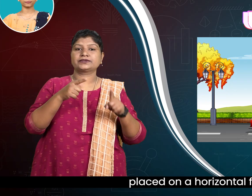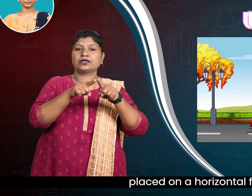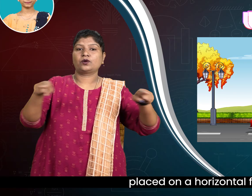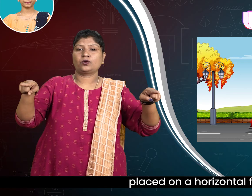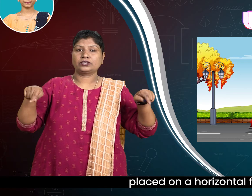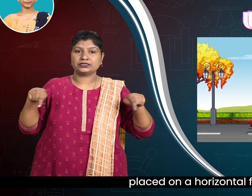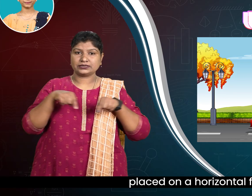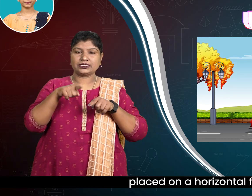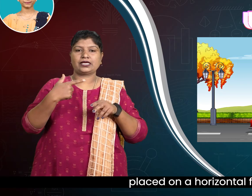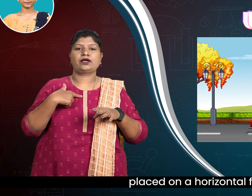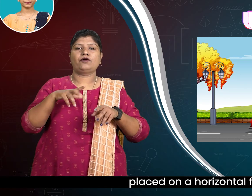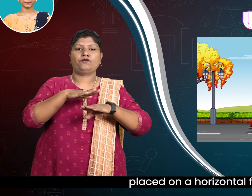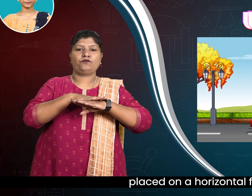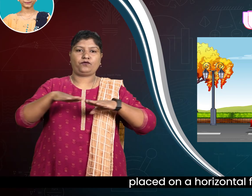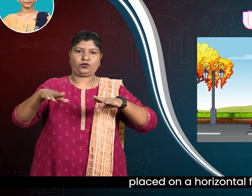floor.